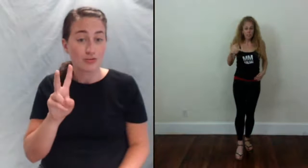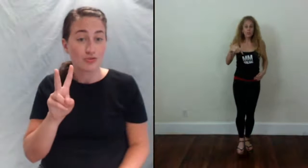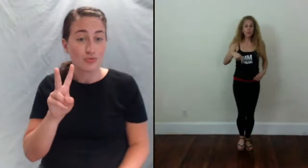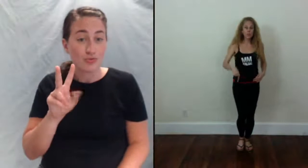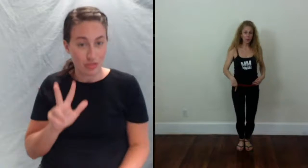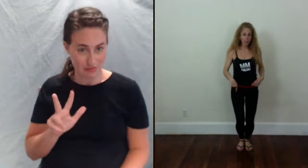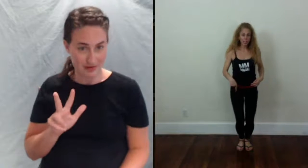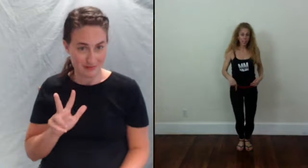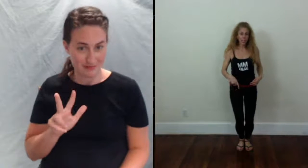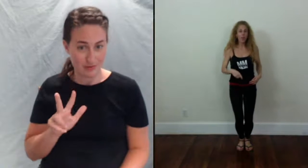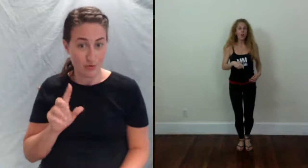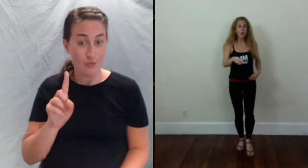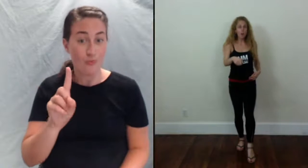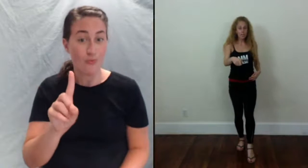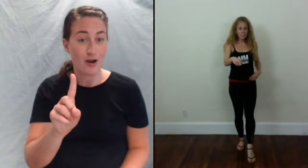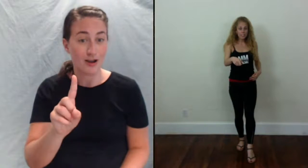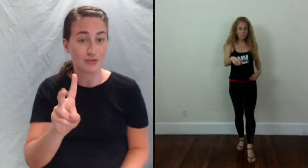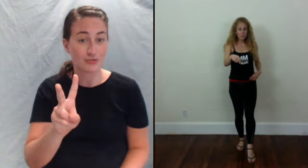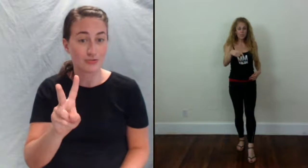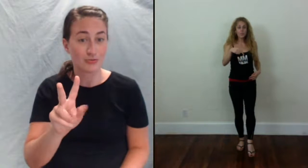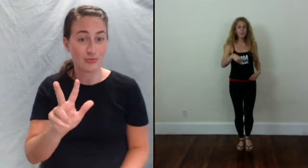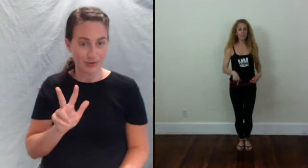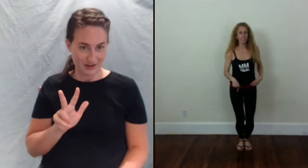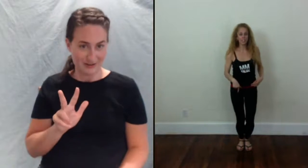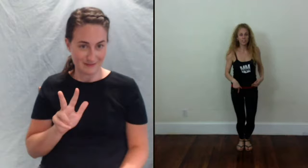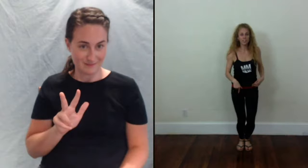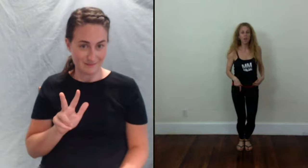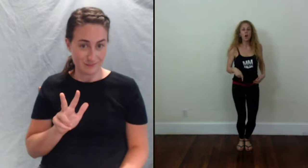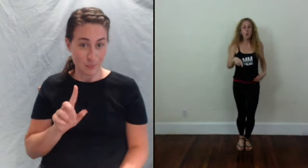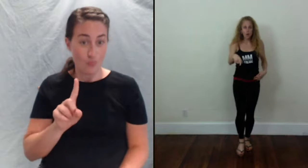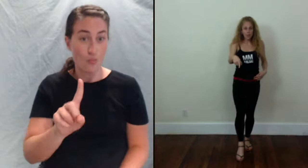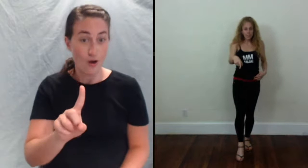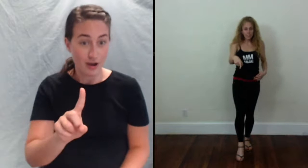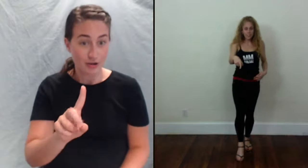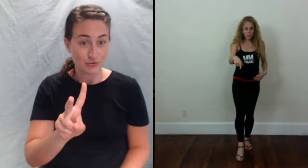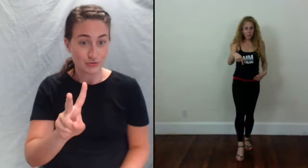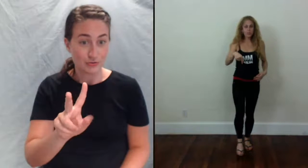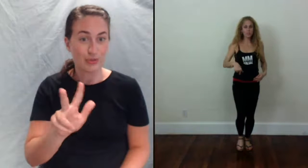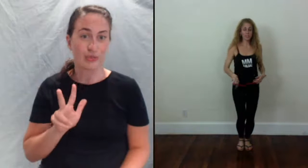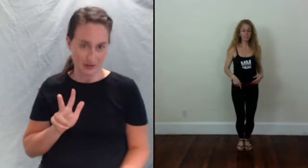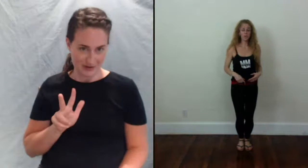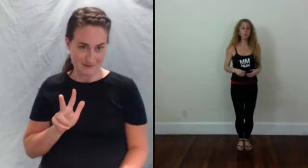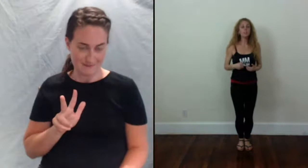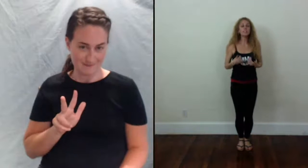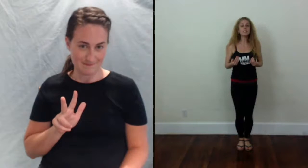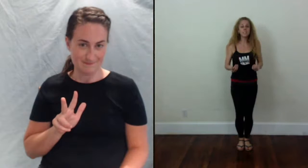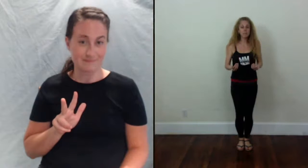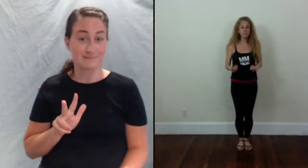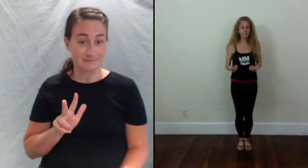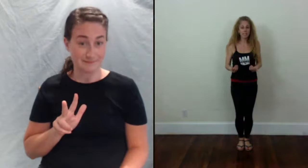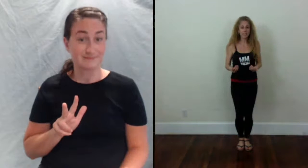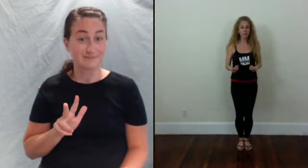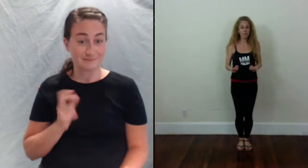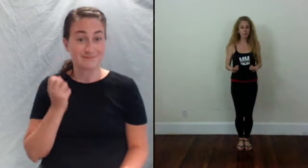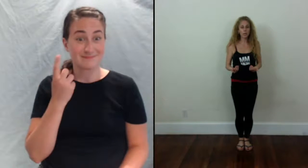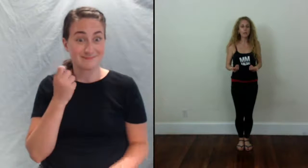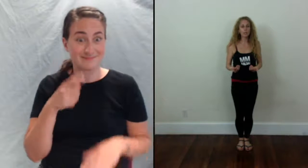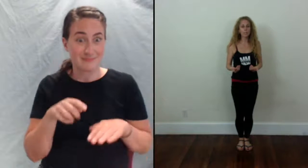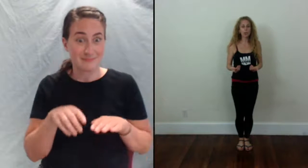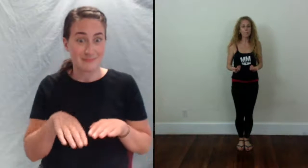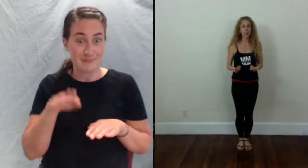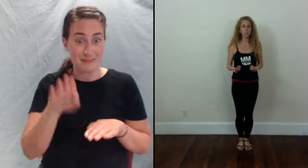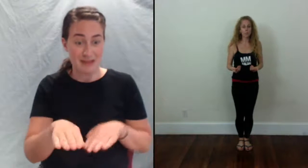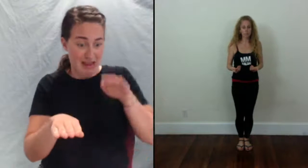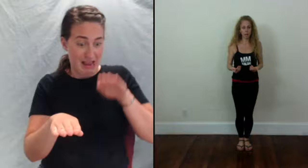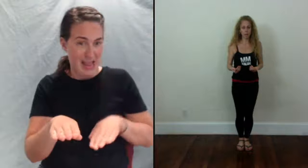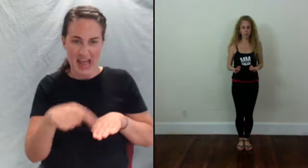1, 2, 3. 1, 2, 3. 1, 2, 3. So we're skipping that count in the middle